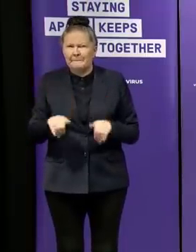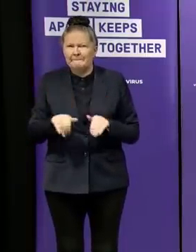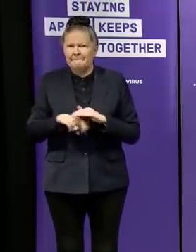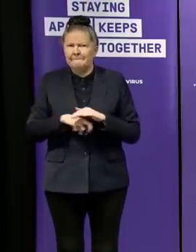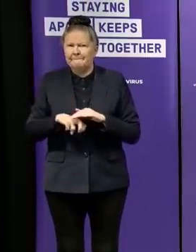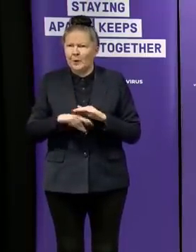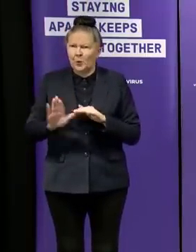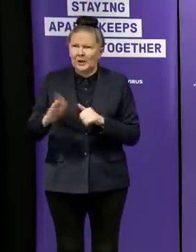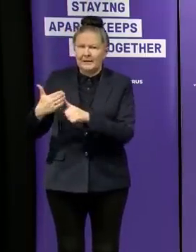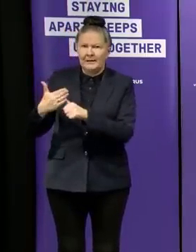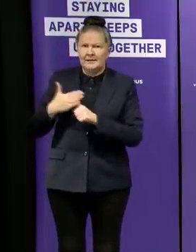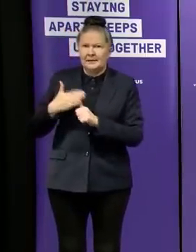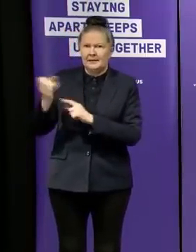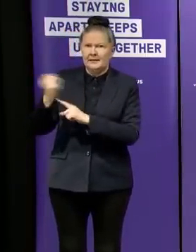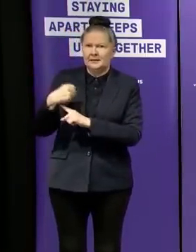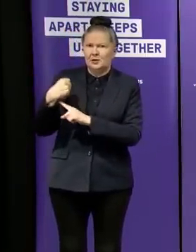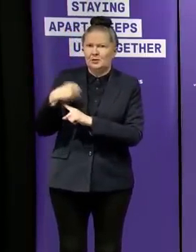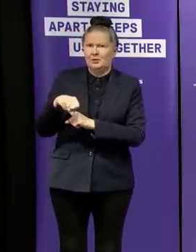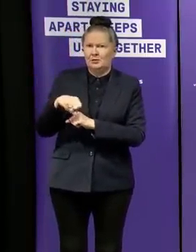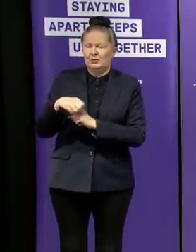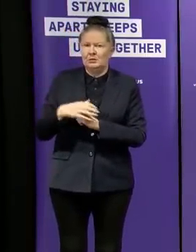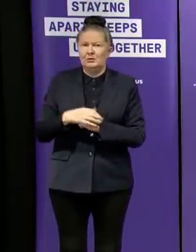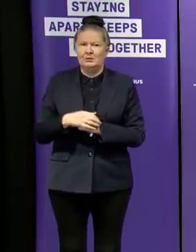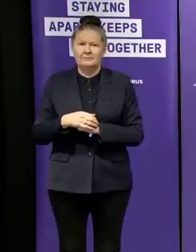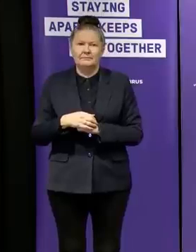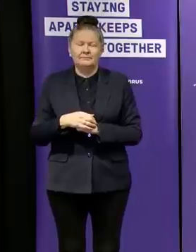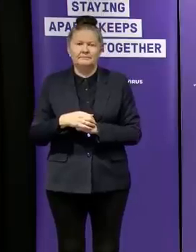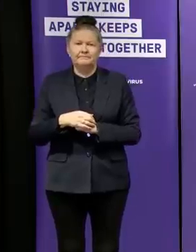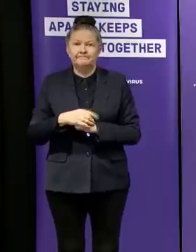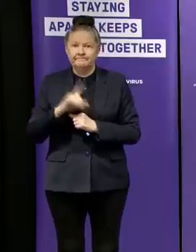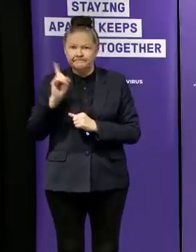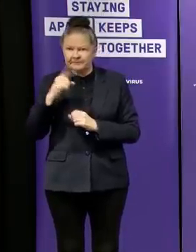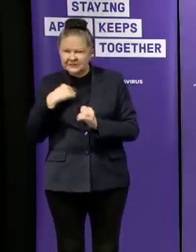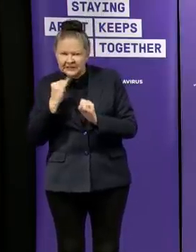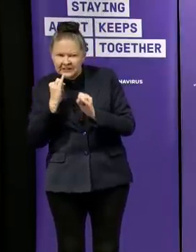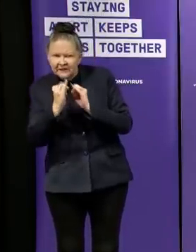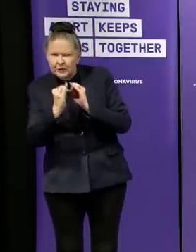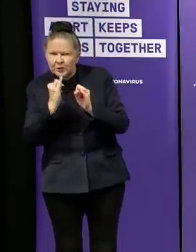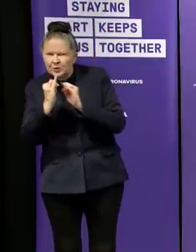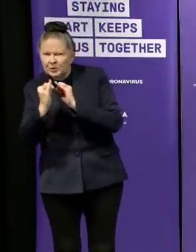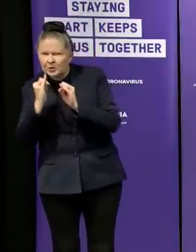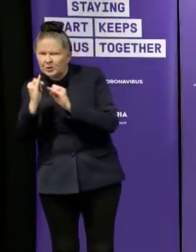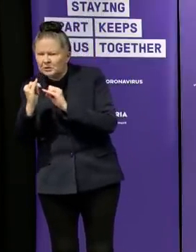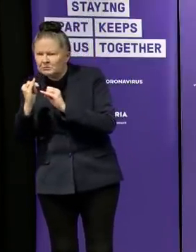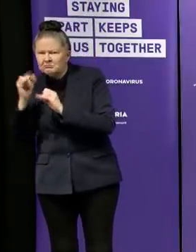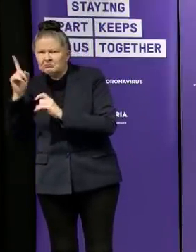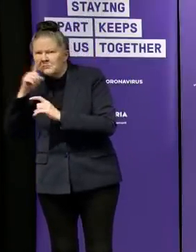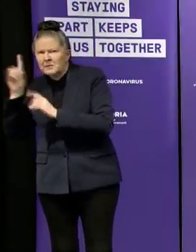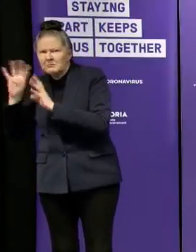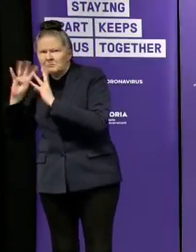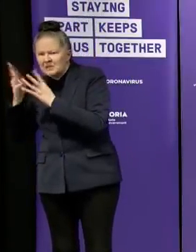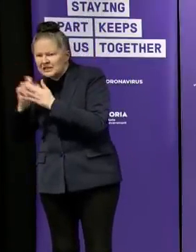The interviews are indicating that people haven't been to those